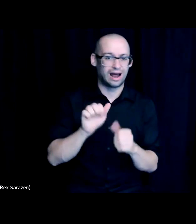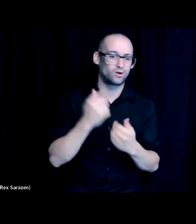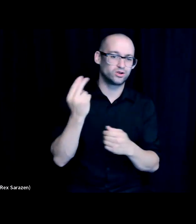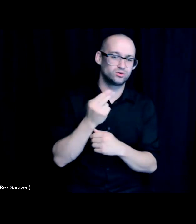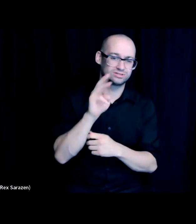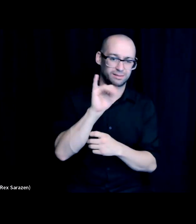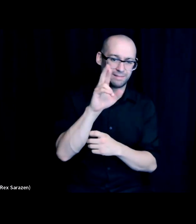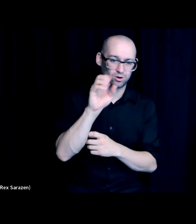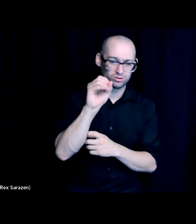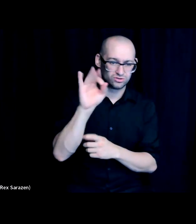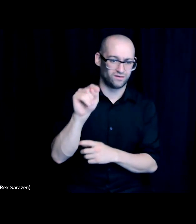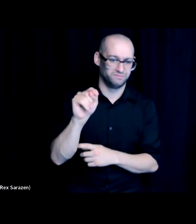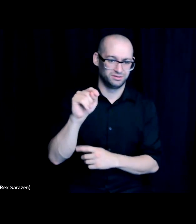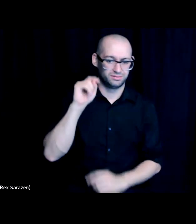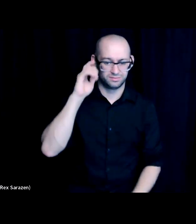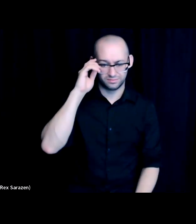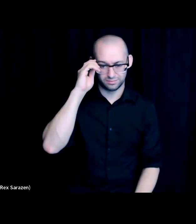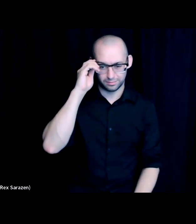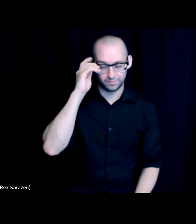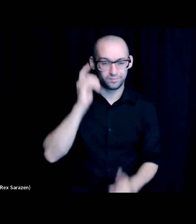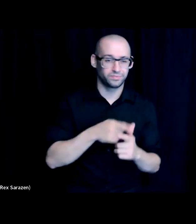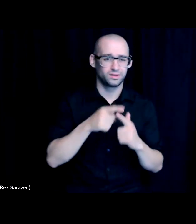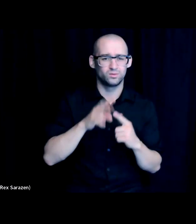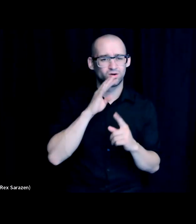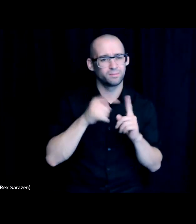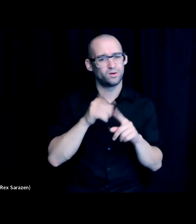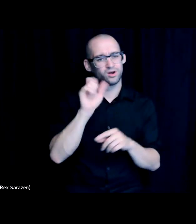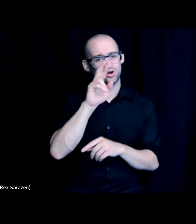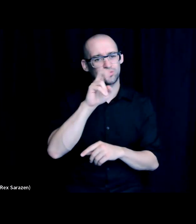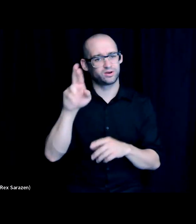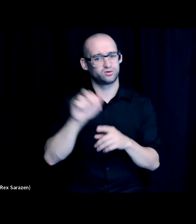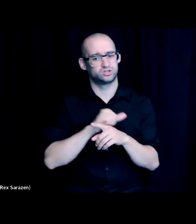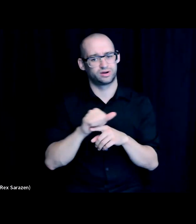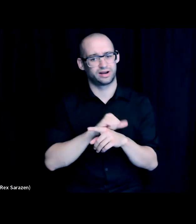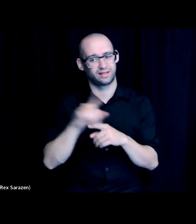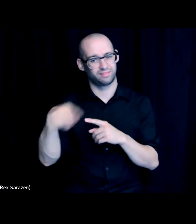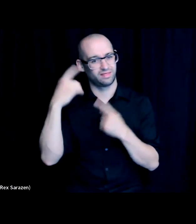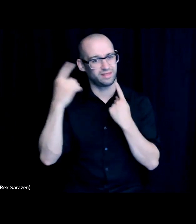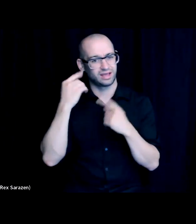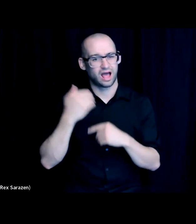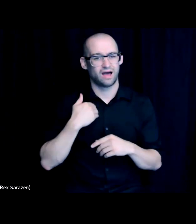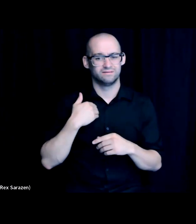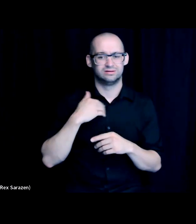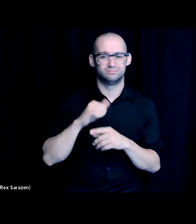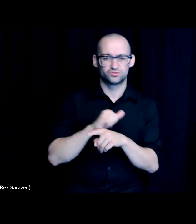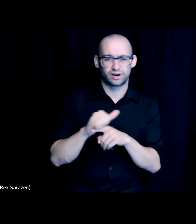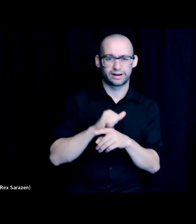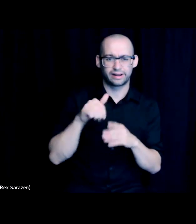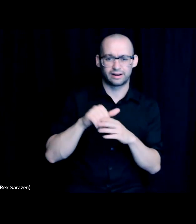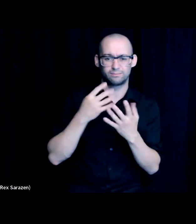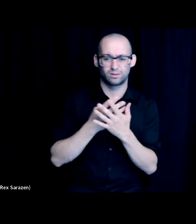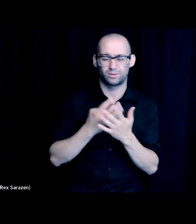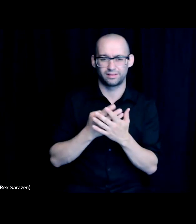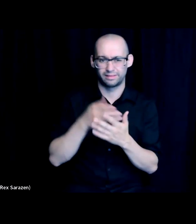Suite. So, and then, when we talk about like career training, a lot of people think there's vocational training that's in there. The vocational